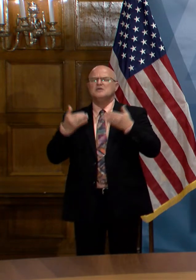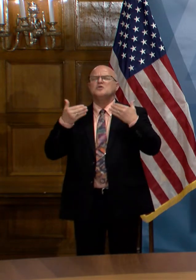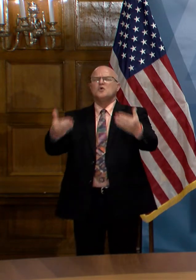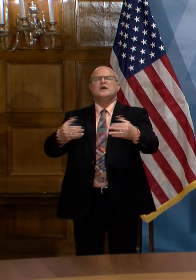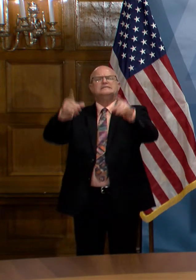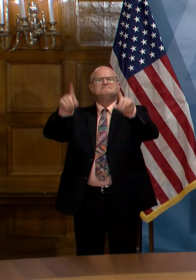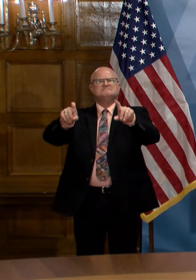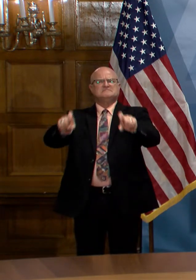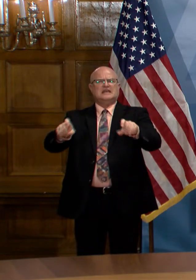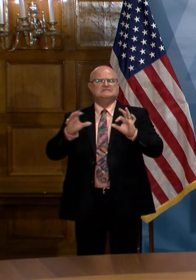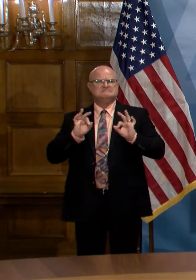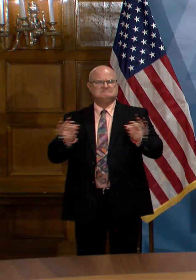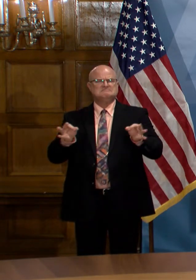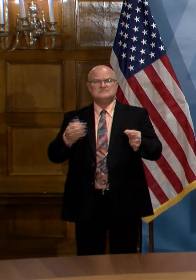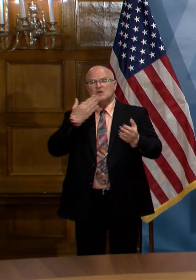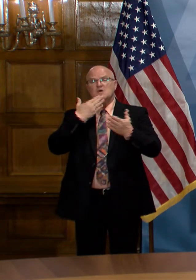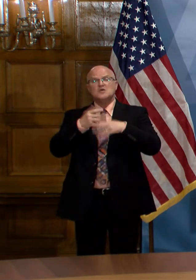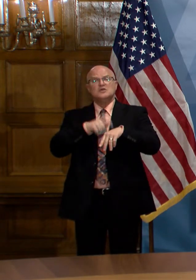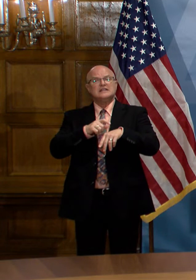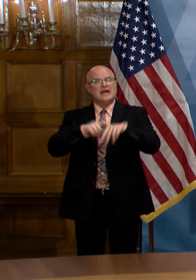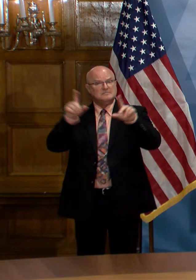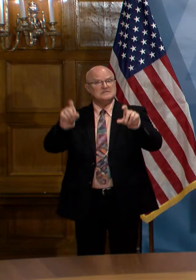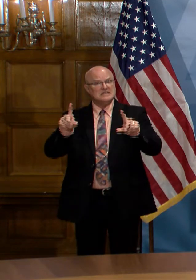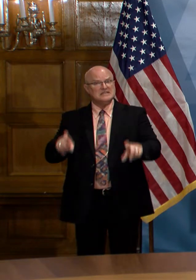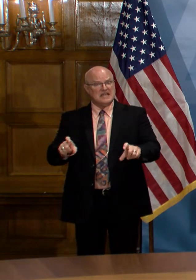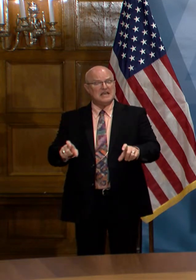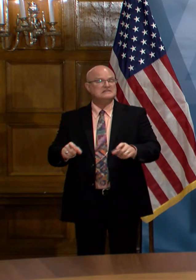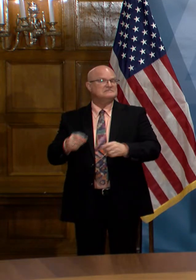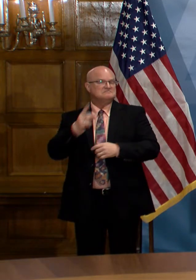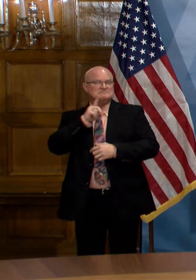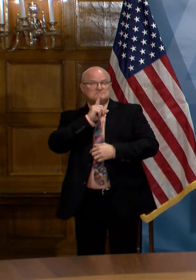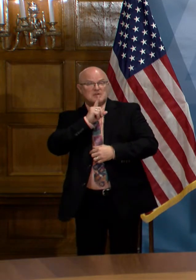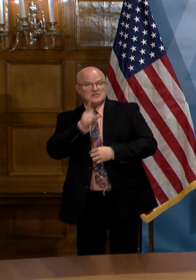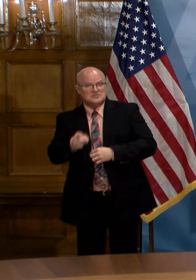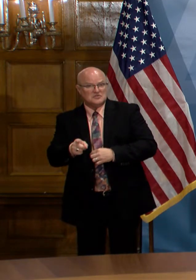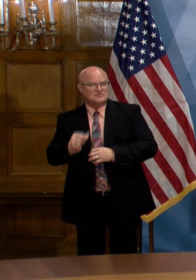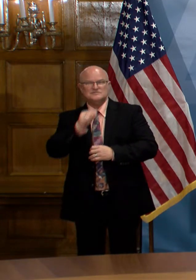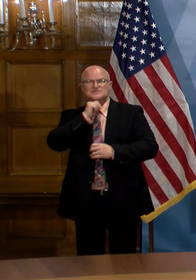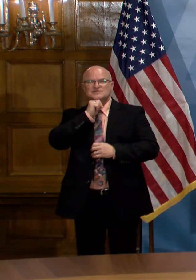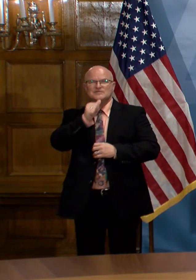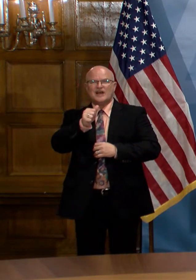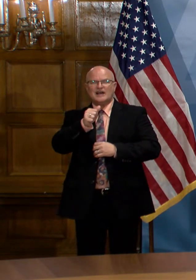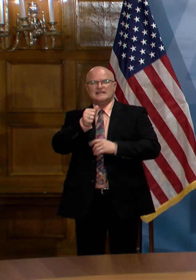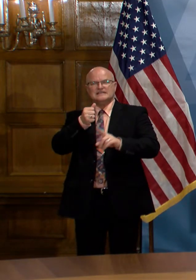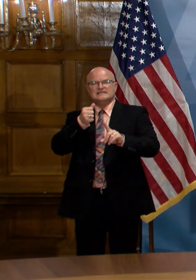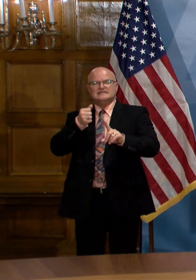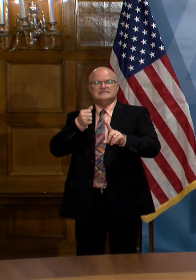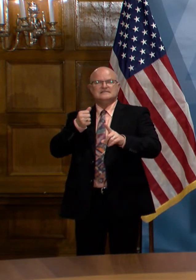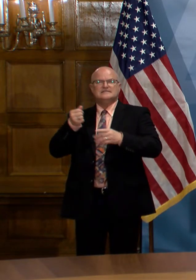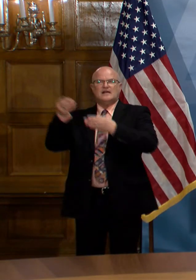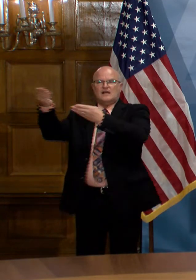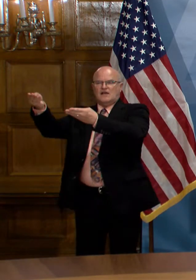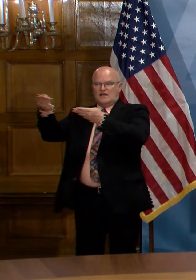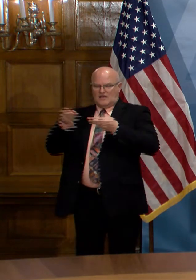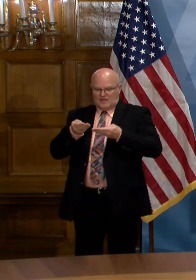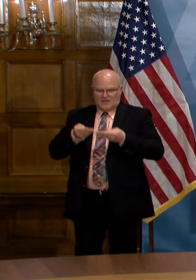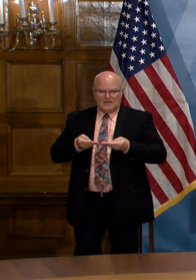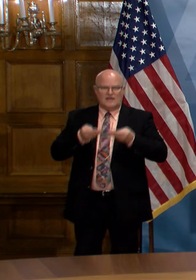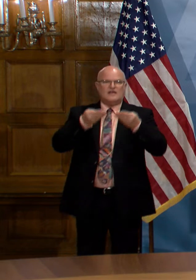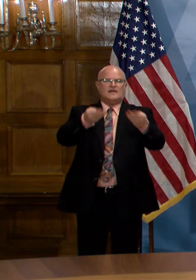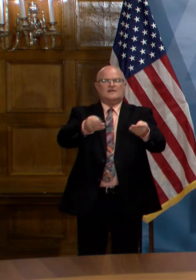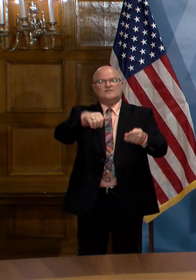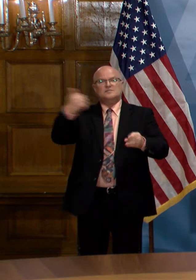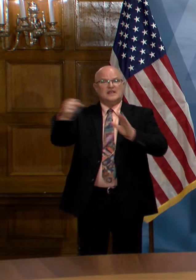get a test. That's a good time to get a test just to make sure that you're not going to be taking something from